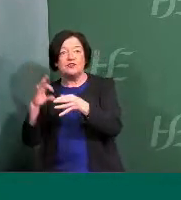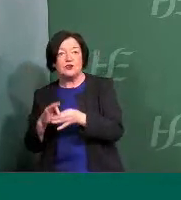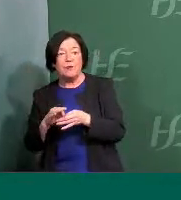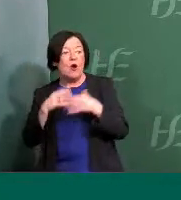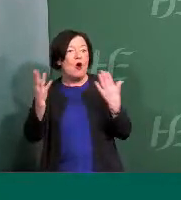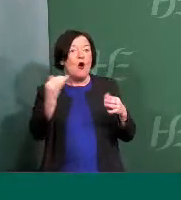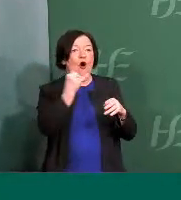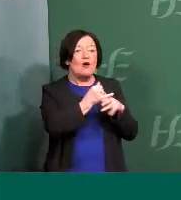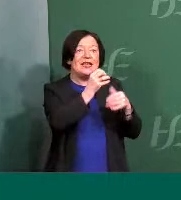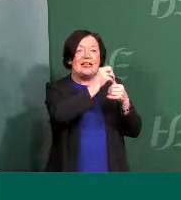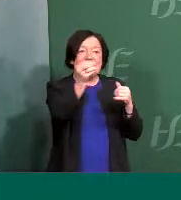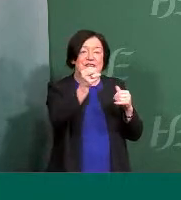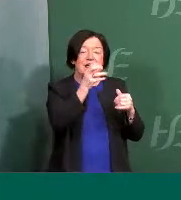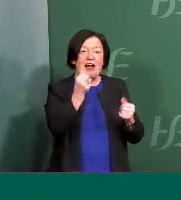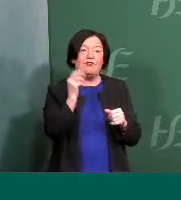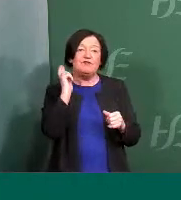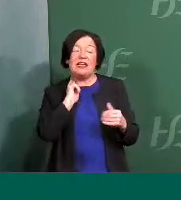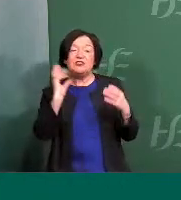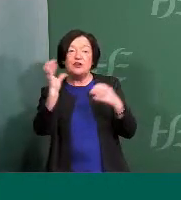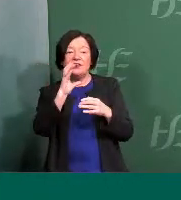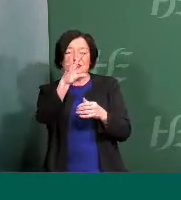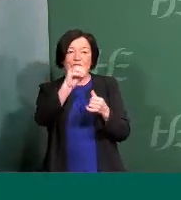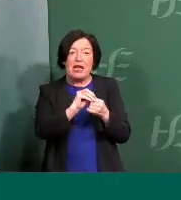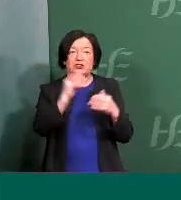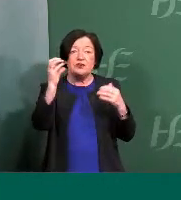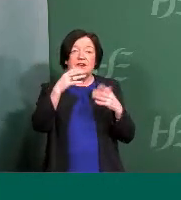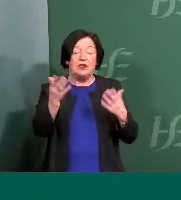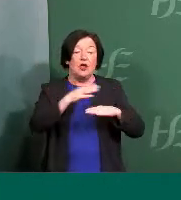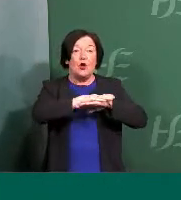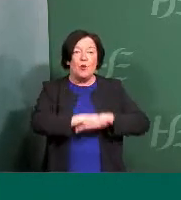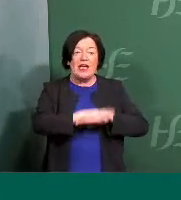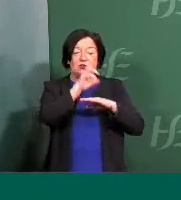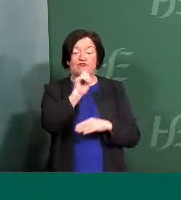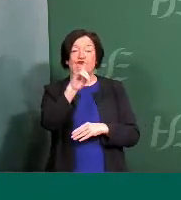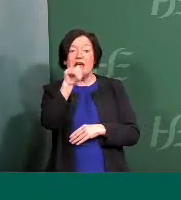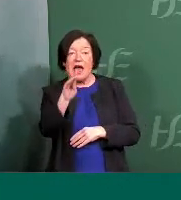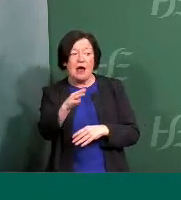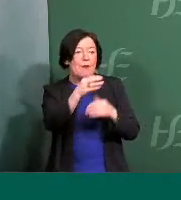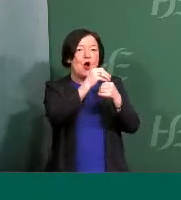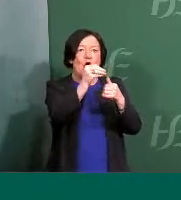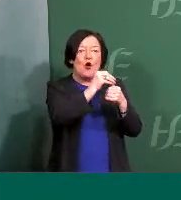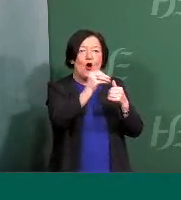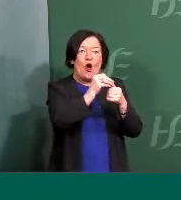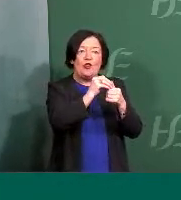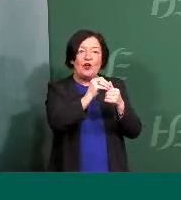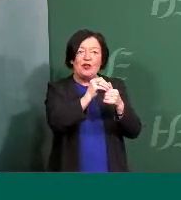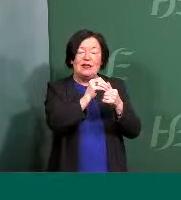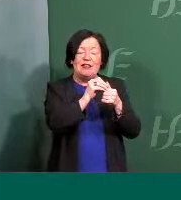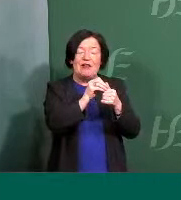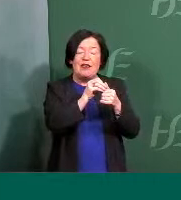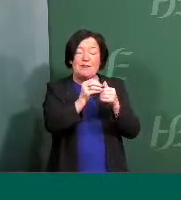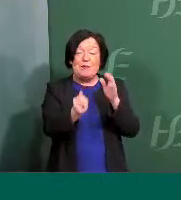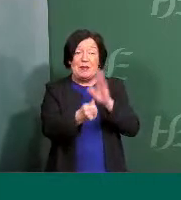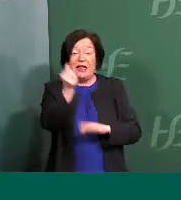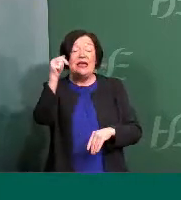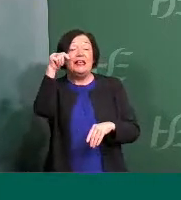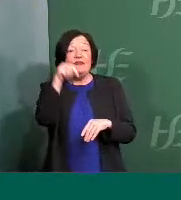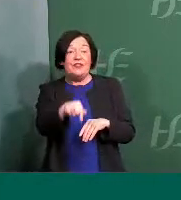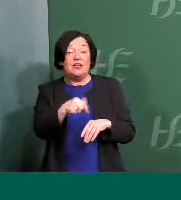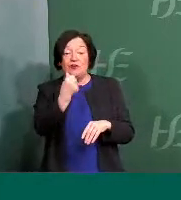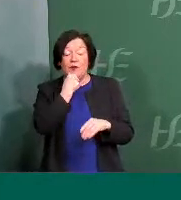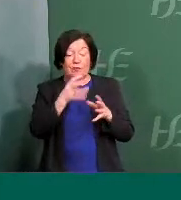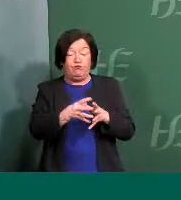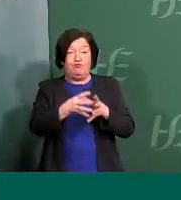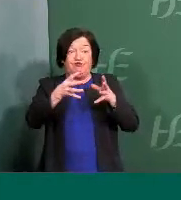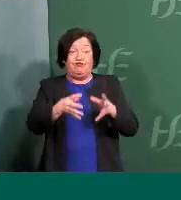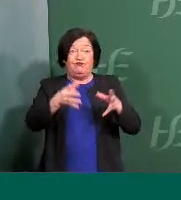or in another facility receiving some kind of specialist care. So, for example, awaiting rehab or some other type of step down. That number has grown considerably. As you